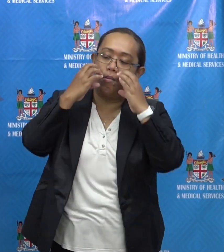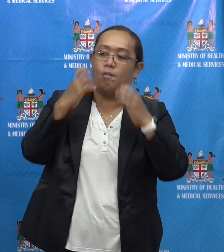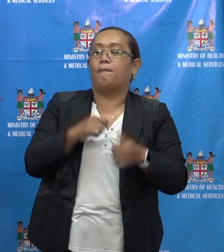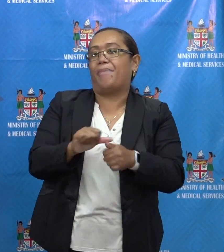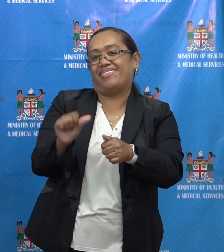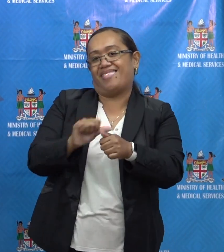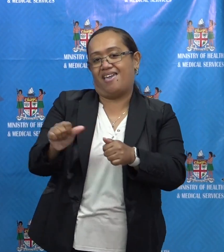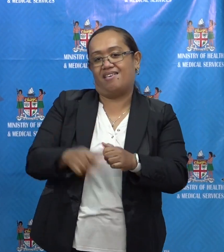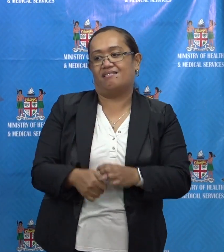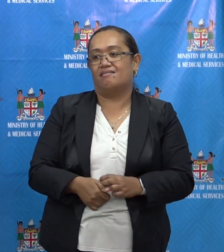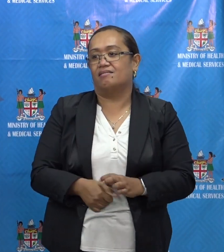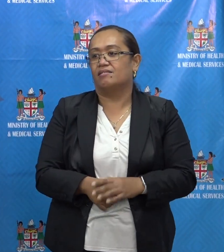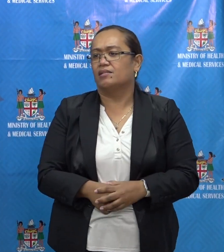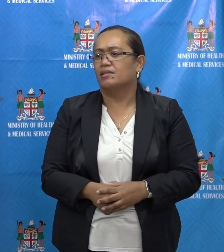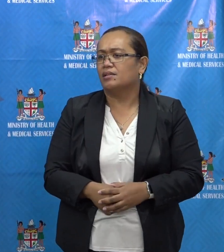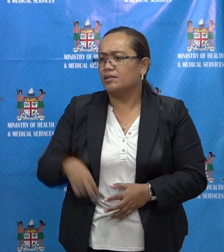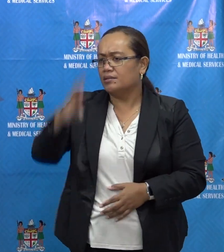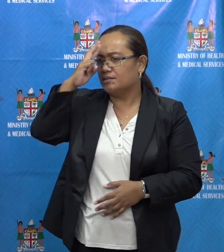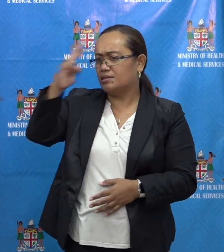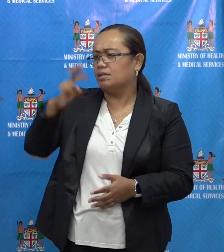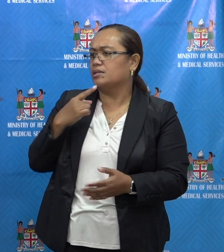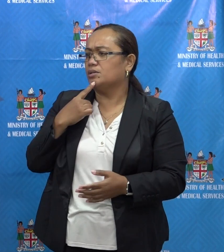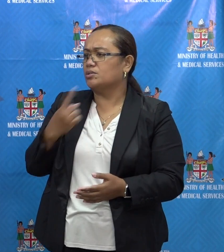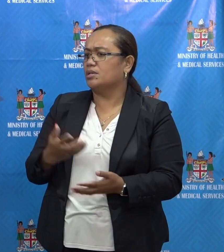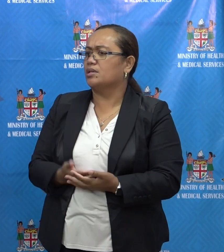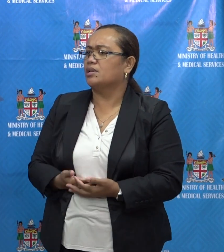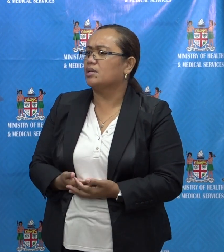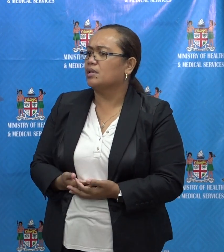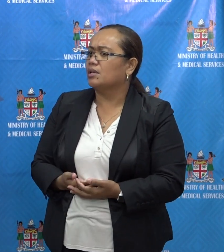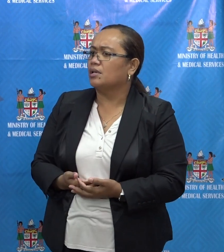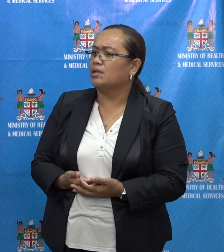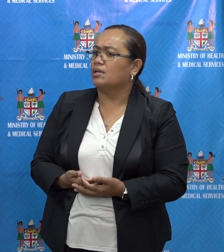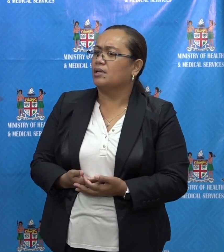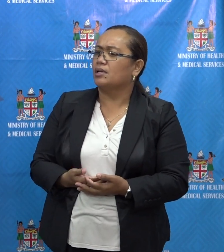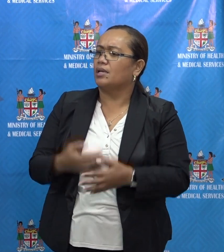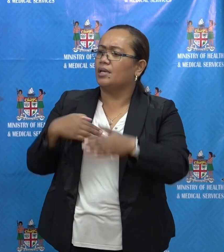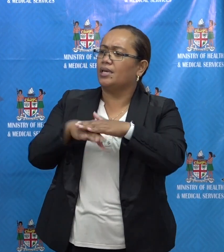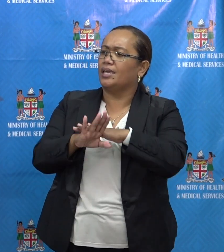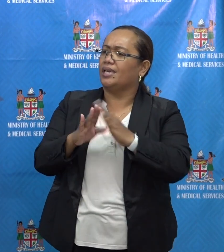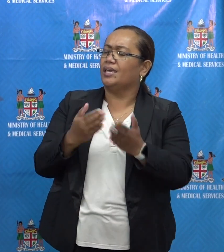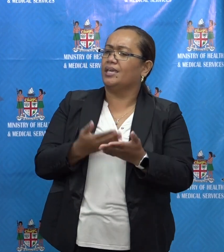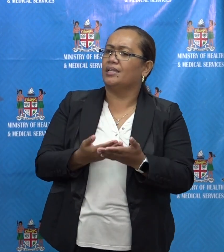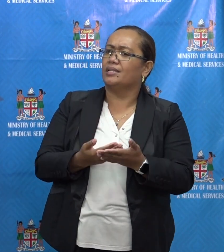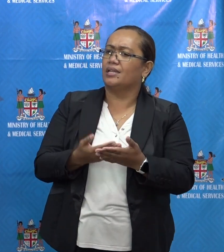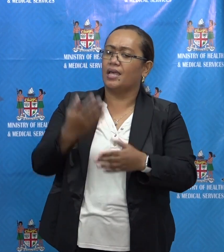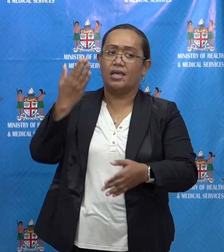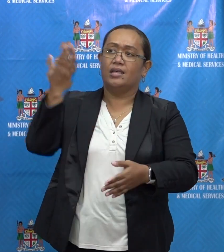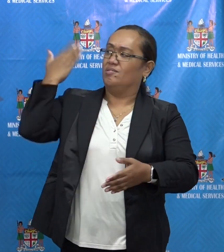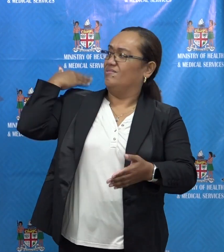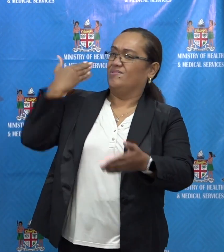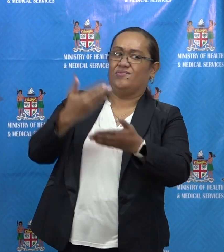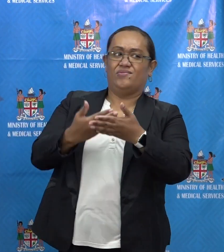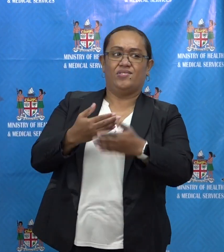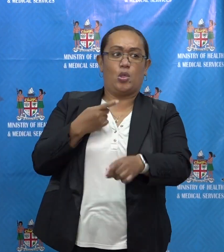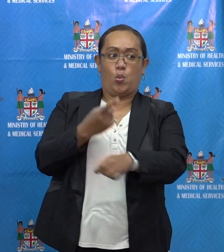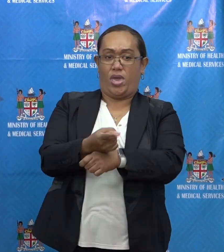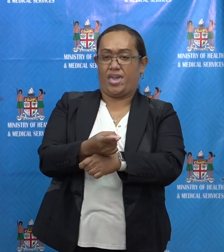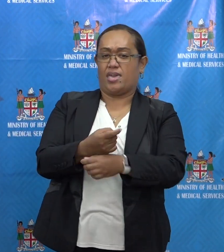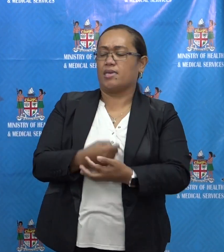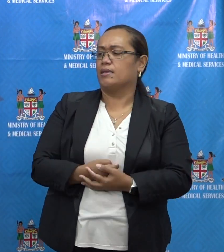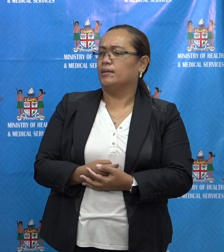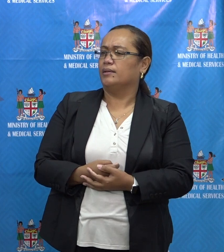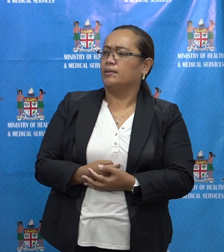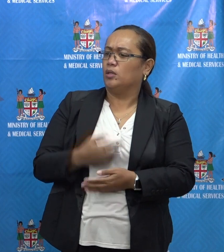So you mentioned at the earlier stages of the week about the fact that